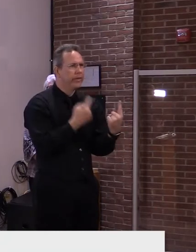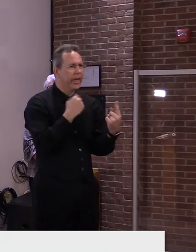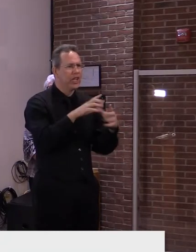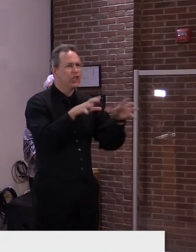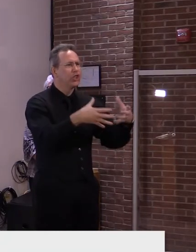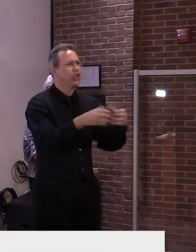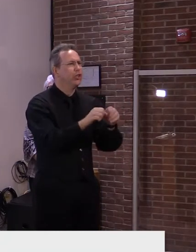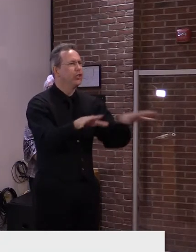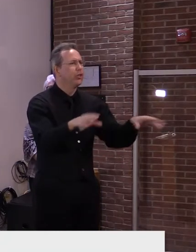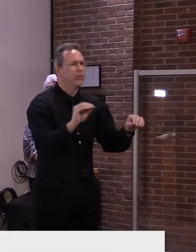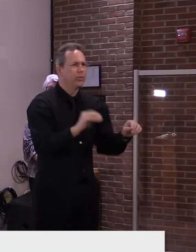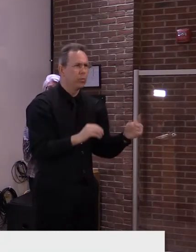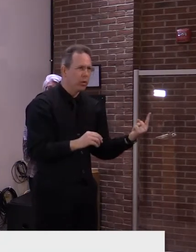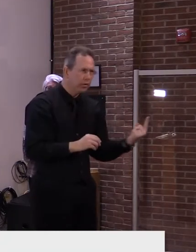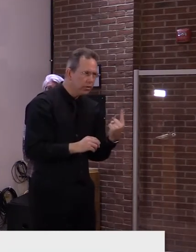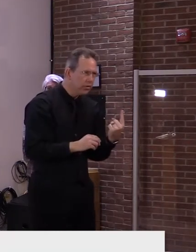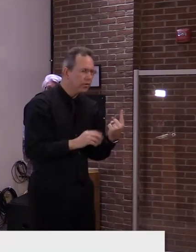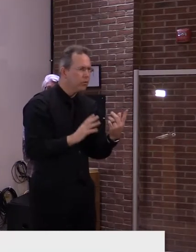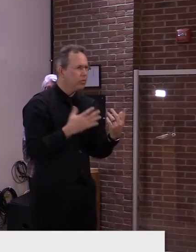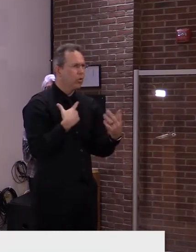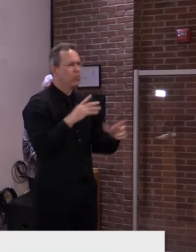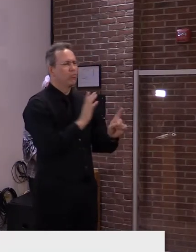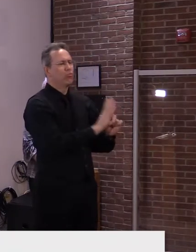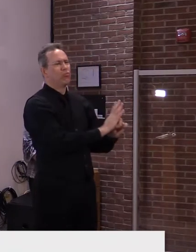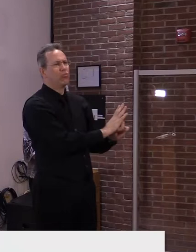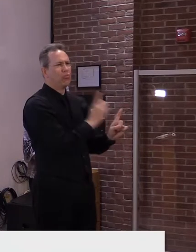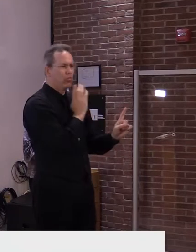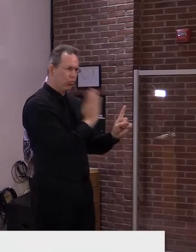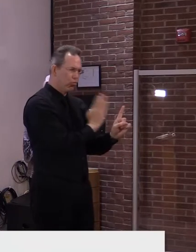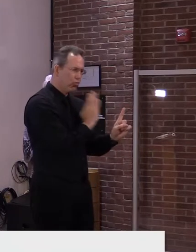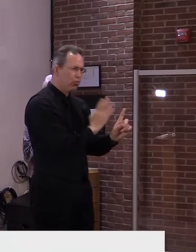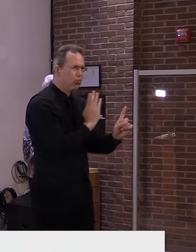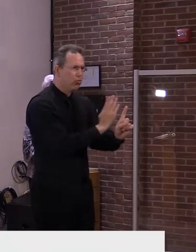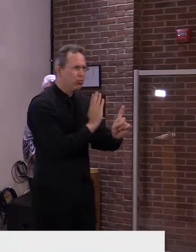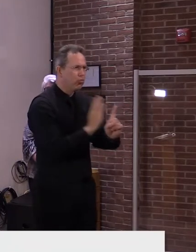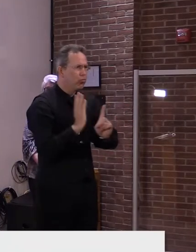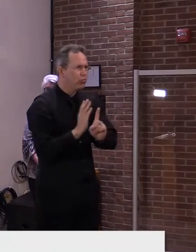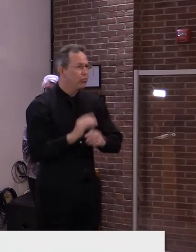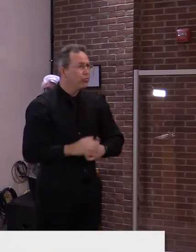living in this community or active in the school.